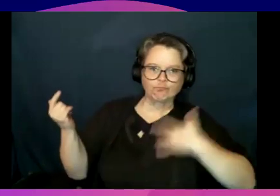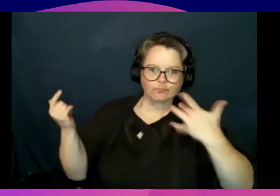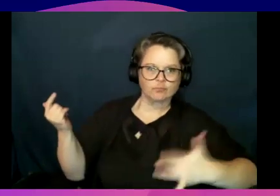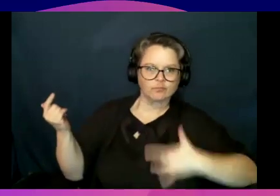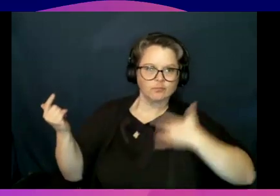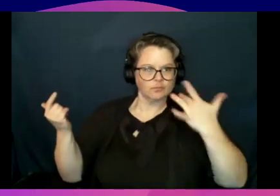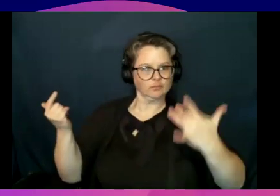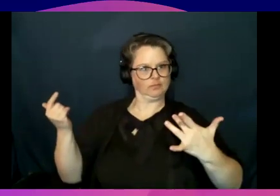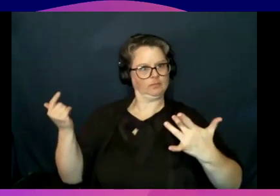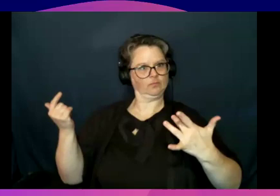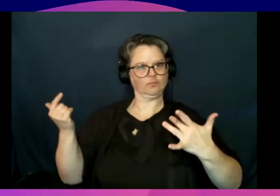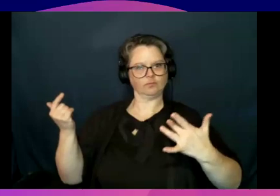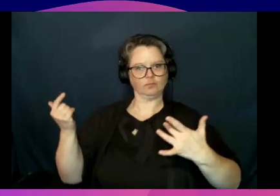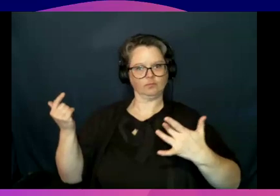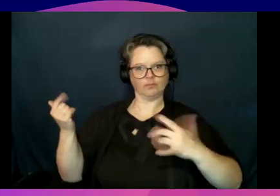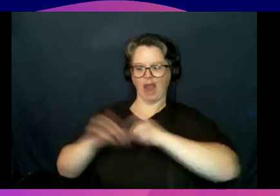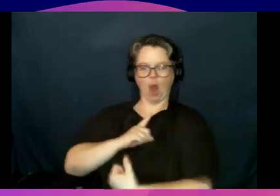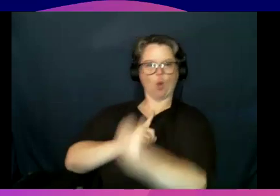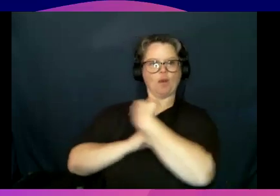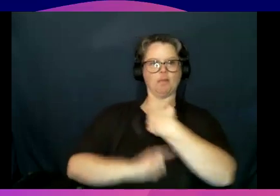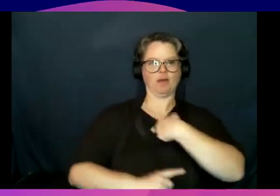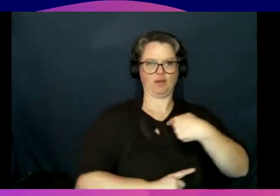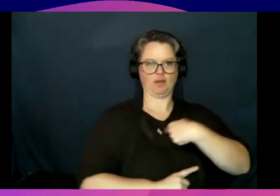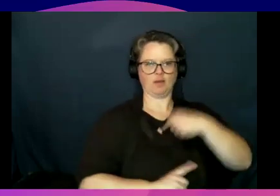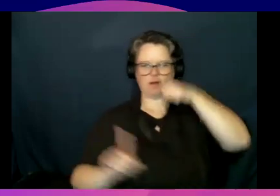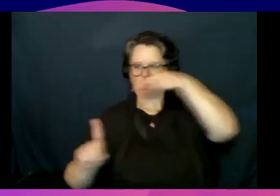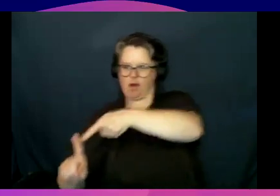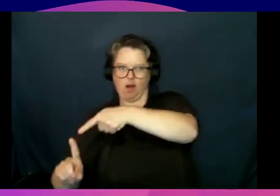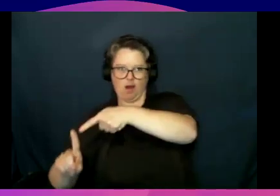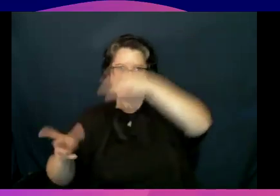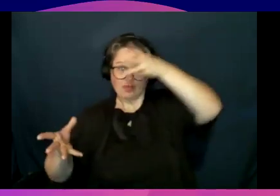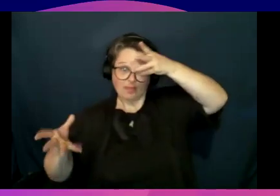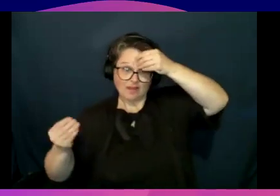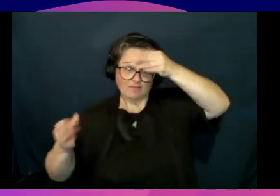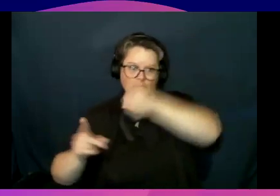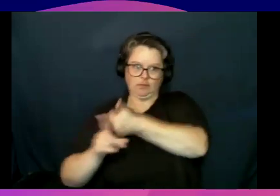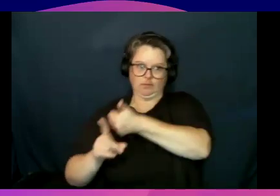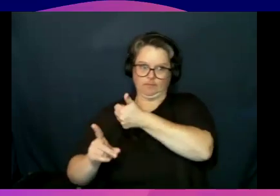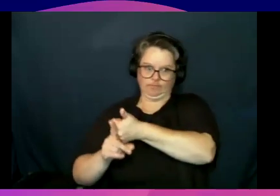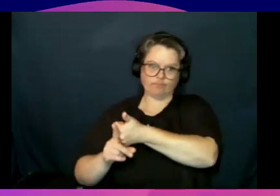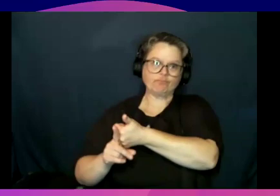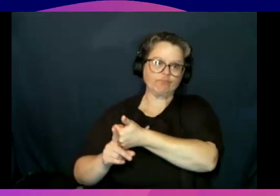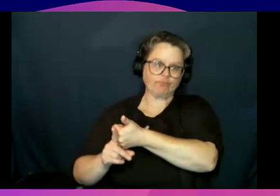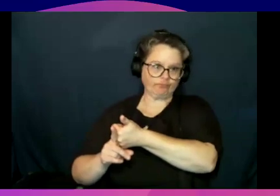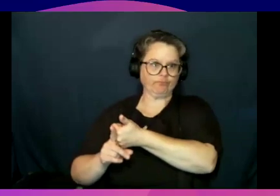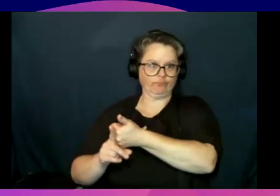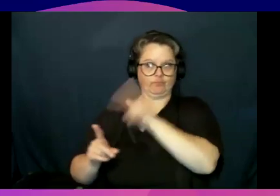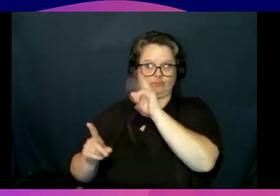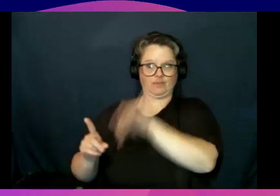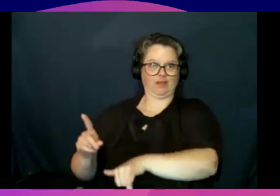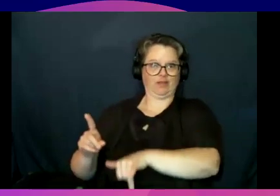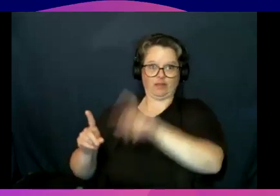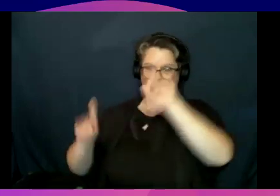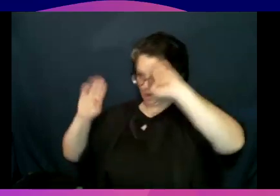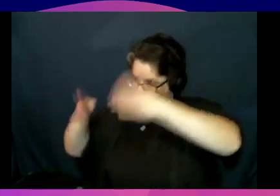So that's a framework that Françoise and her team had developed that we use here, and really just coming from that place